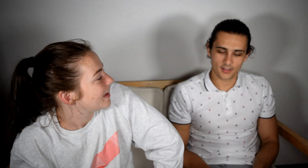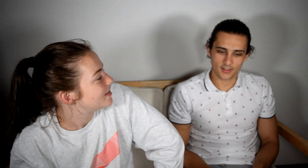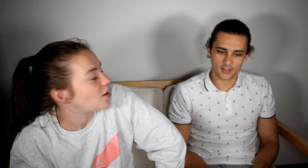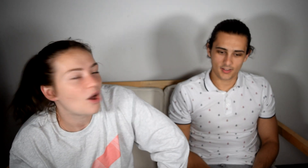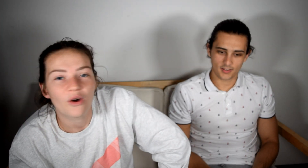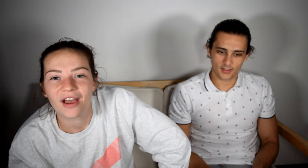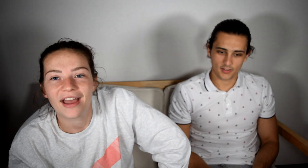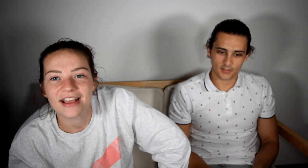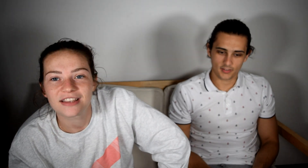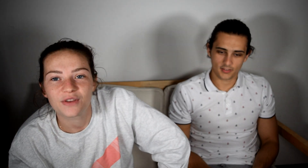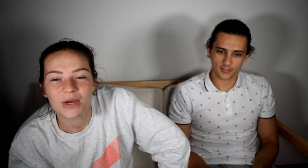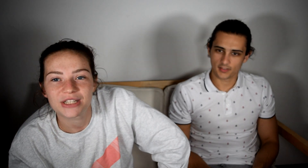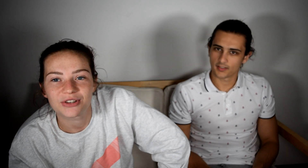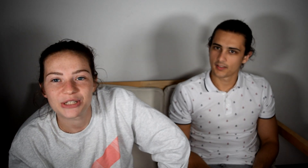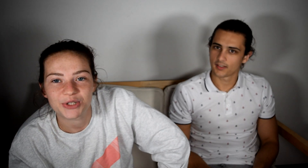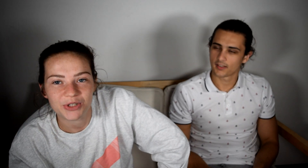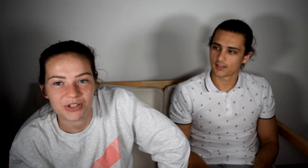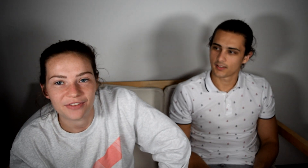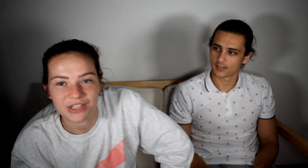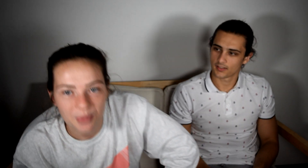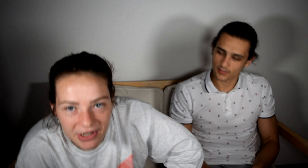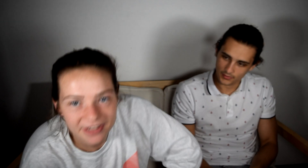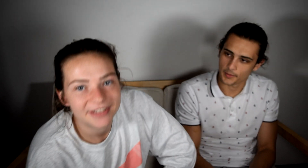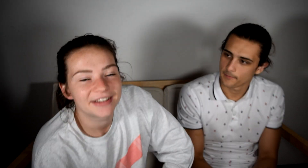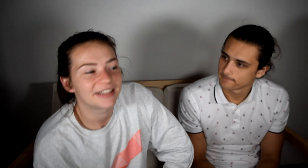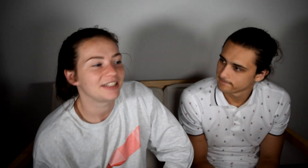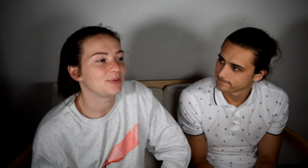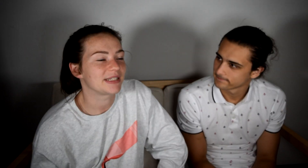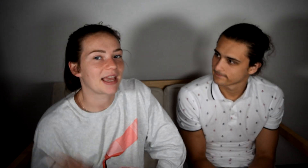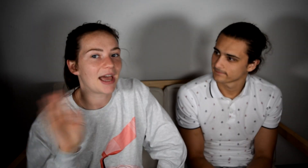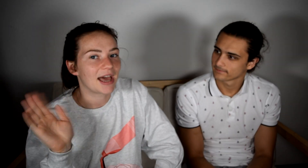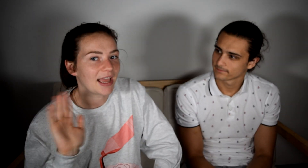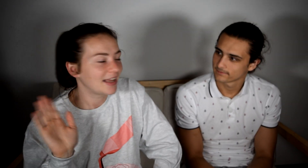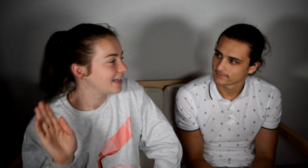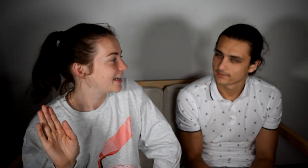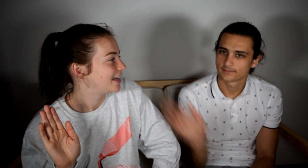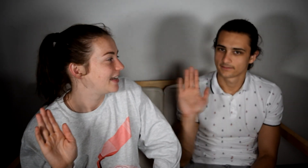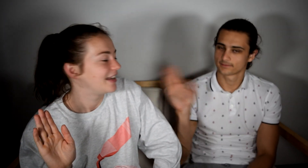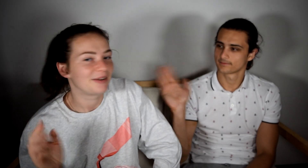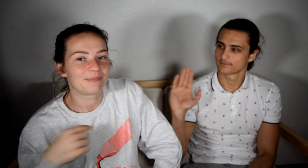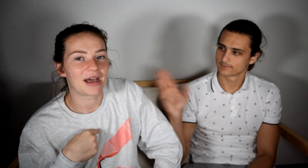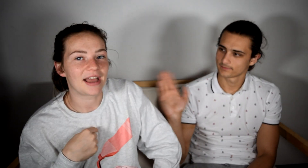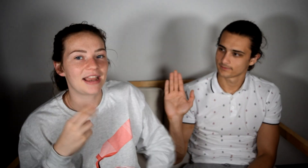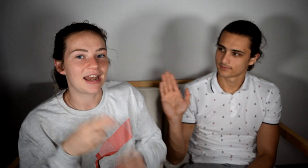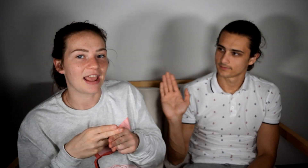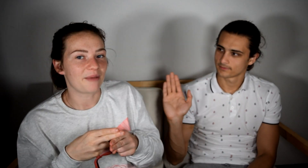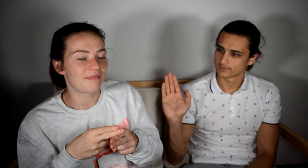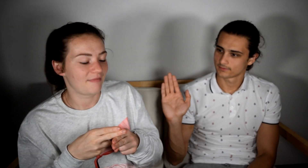So I guess if you want to introduce yourself to someone, yeah. you would say, "Hi, my name."